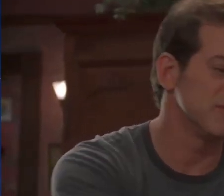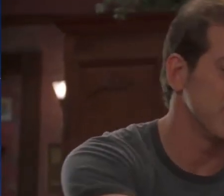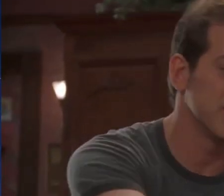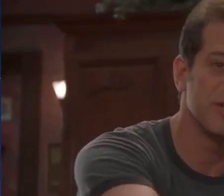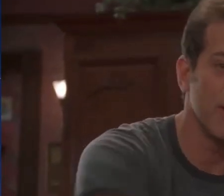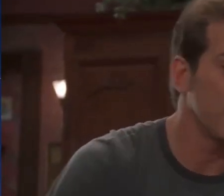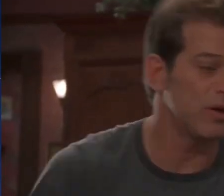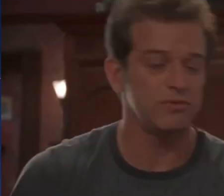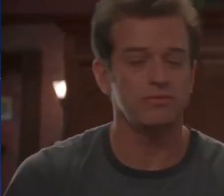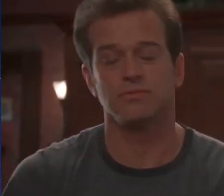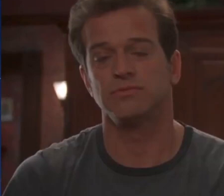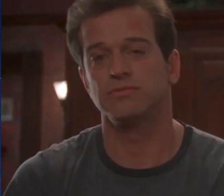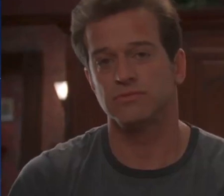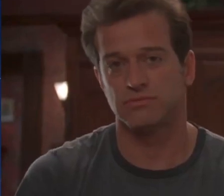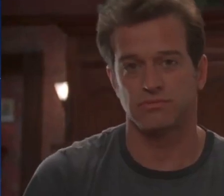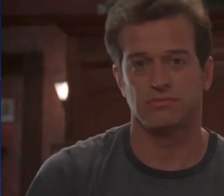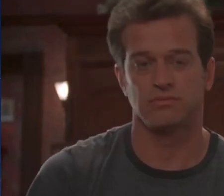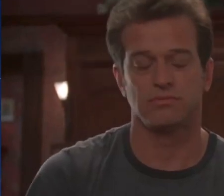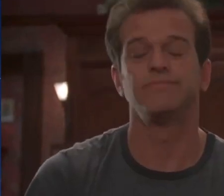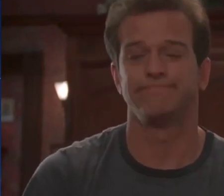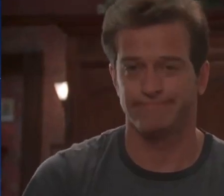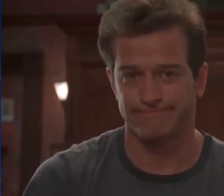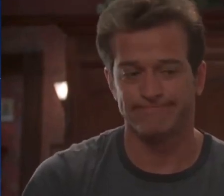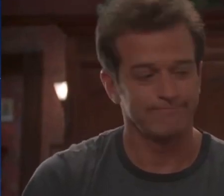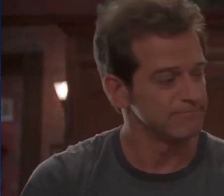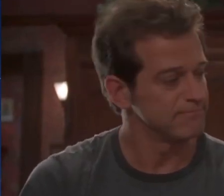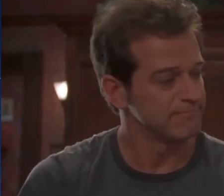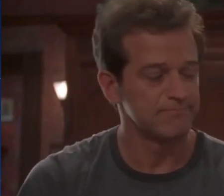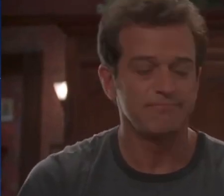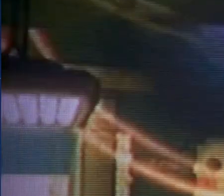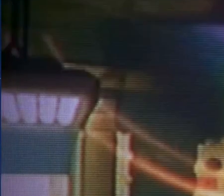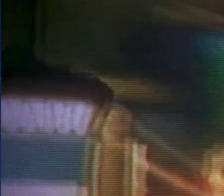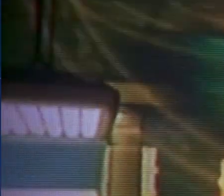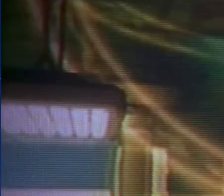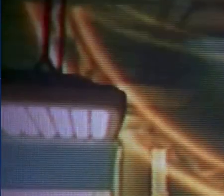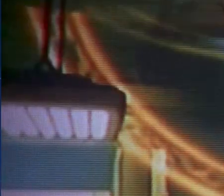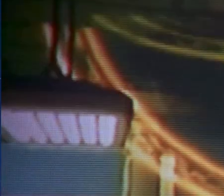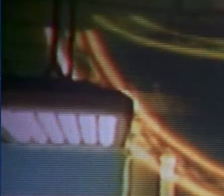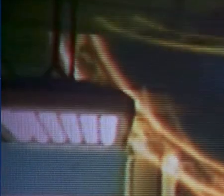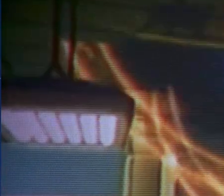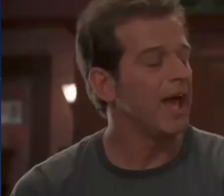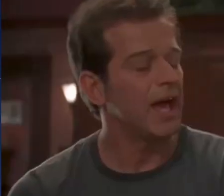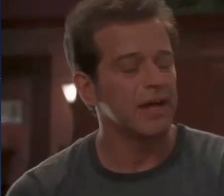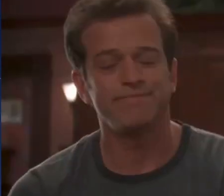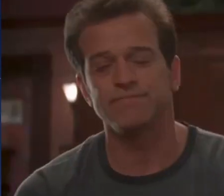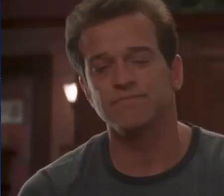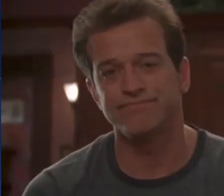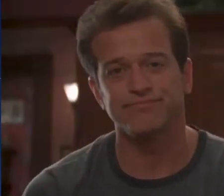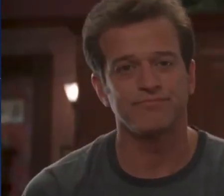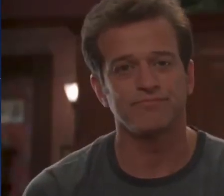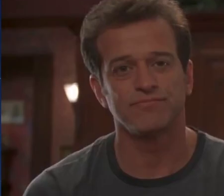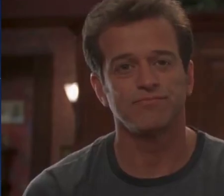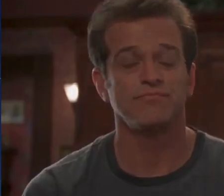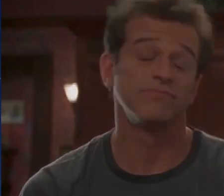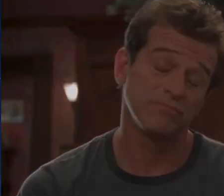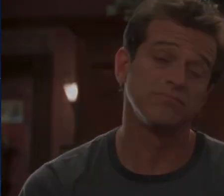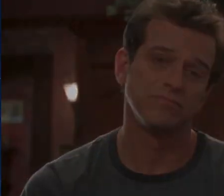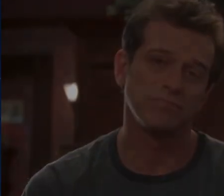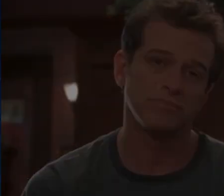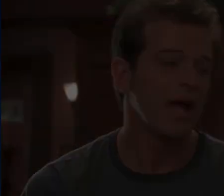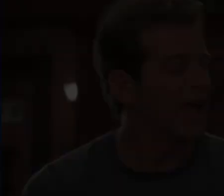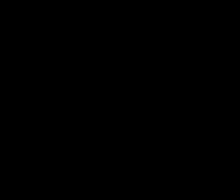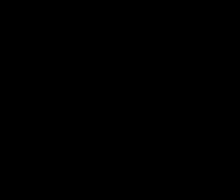to do, so if you want to just get... Wait your turn. I'm on a roll here. Ooh, take that, you